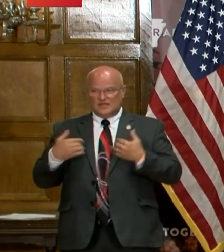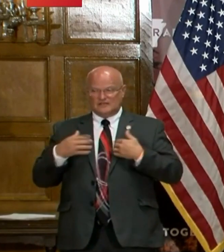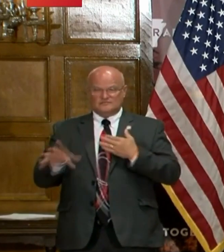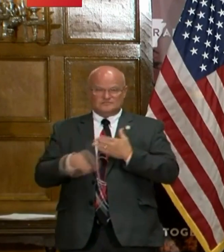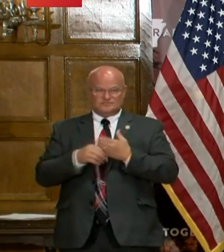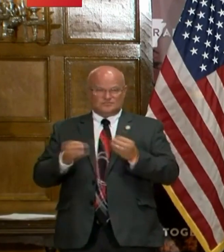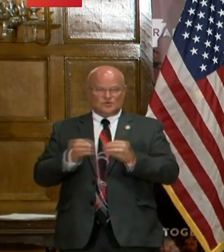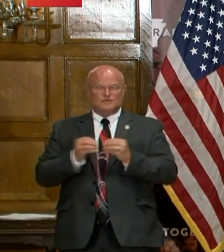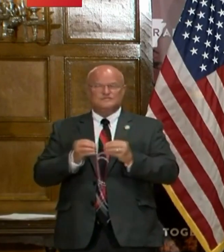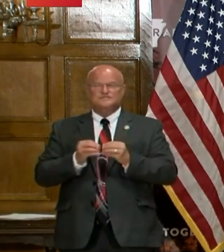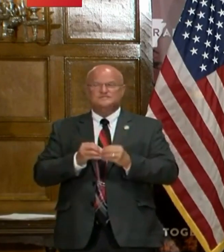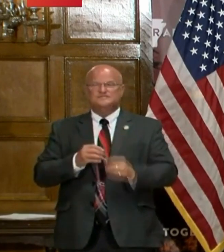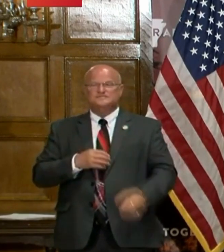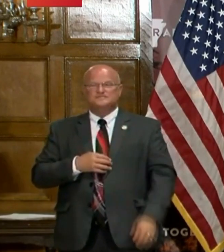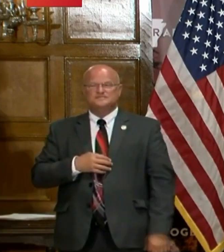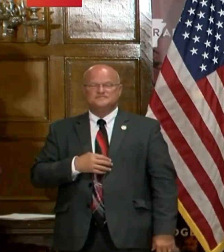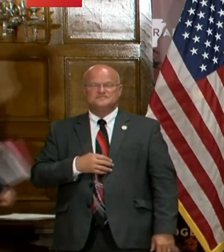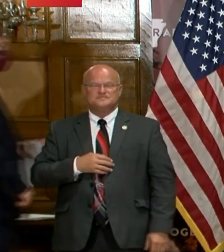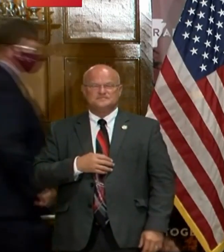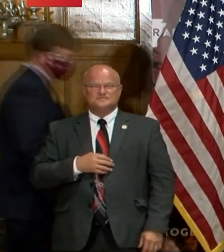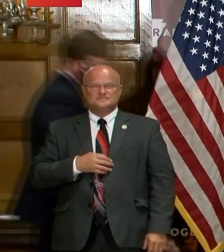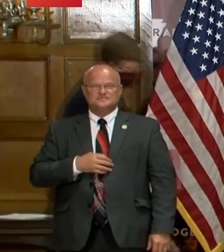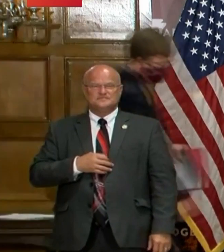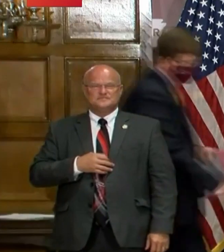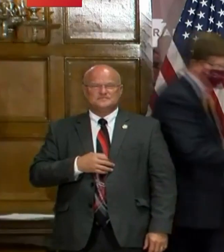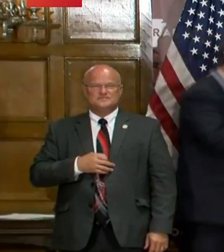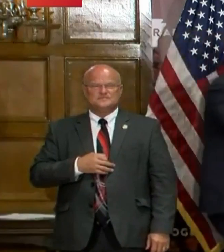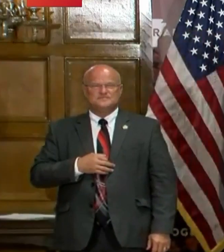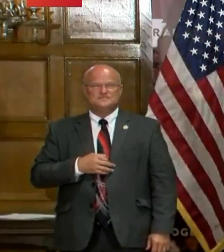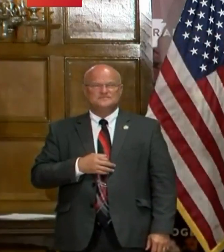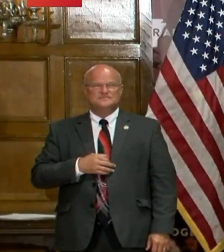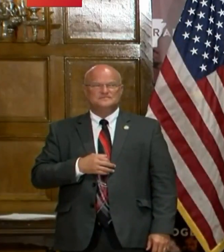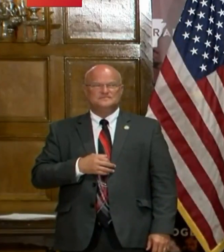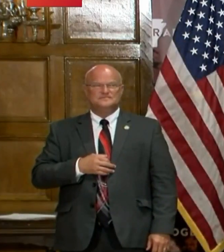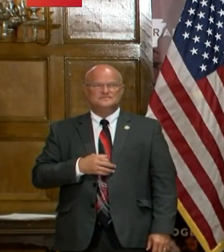of these questions are related. Did you have something?